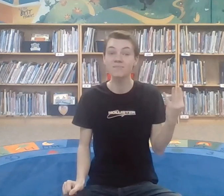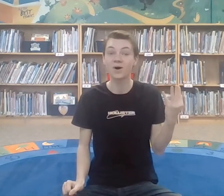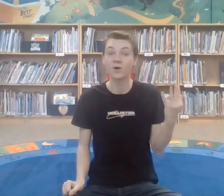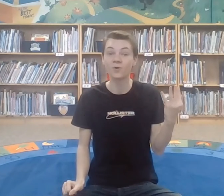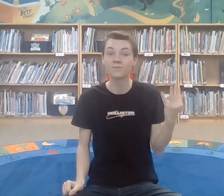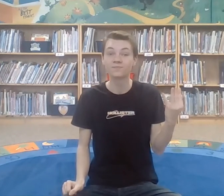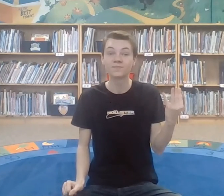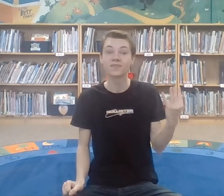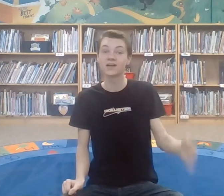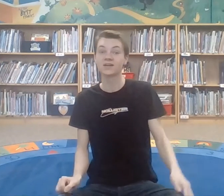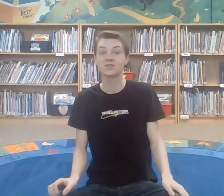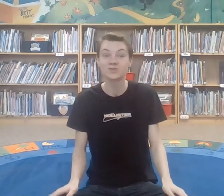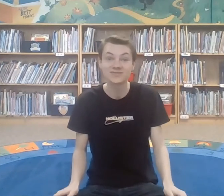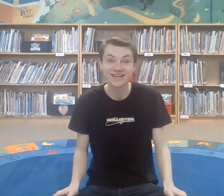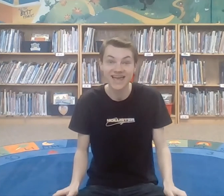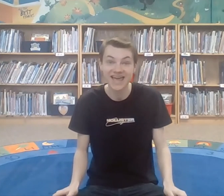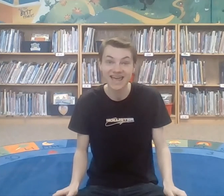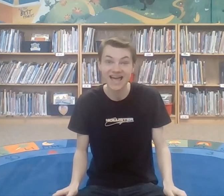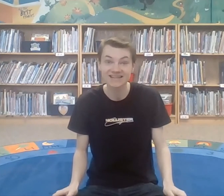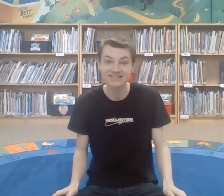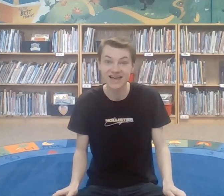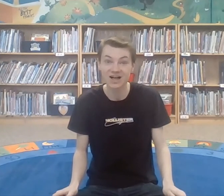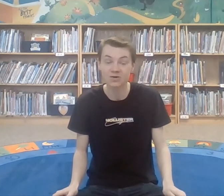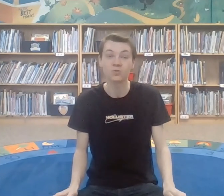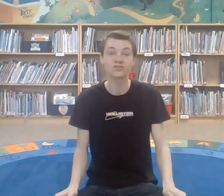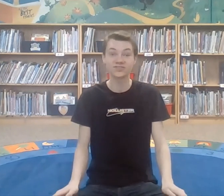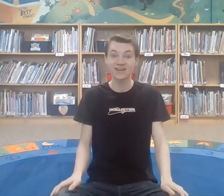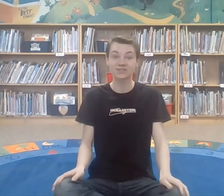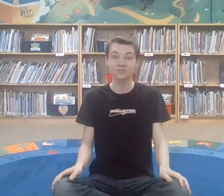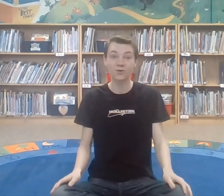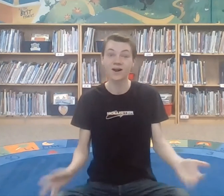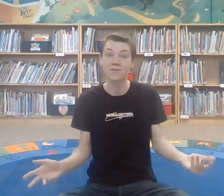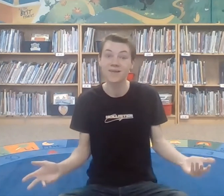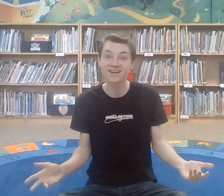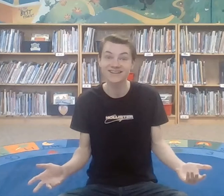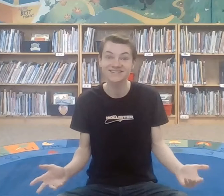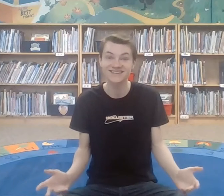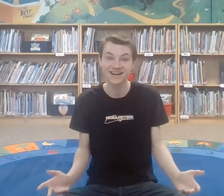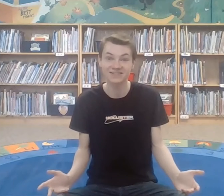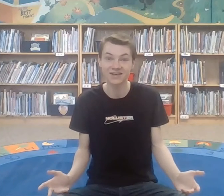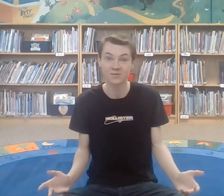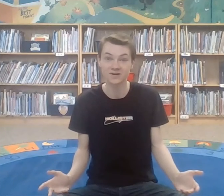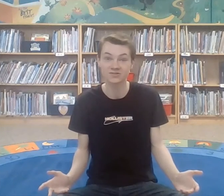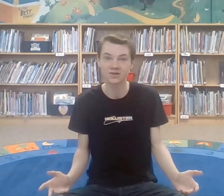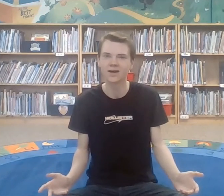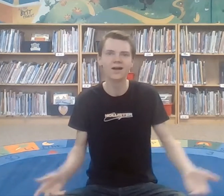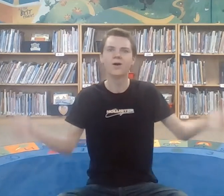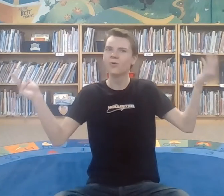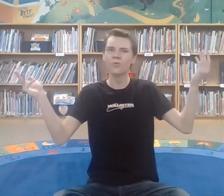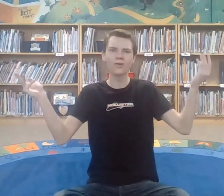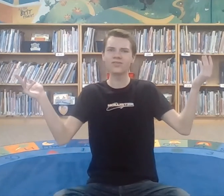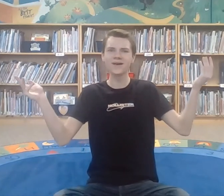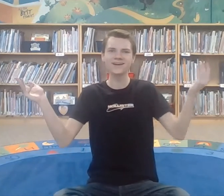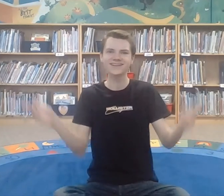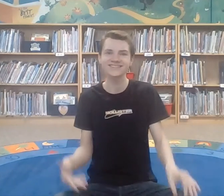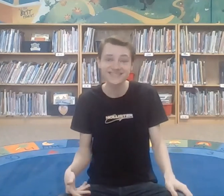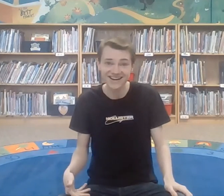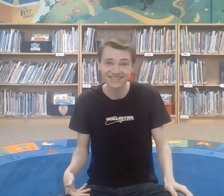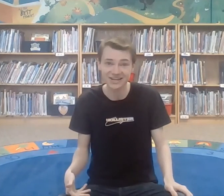rainbow using ASL, which stands for American Sign Language. What's American Sign